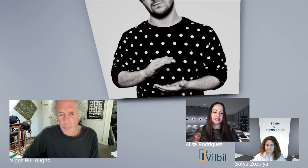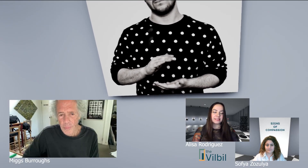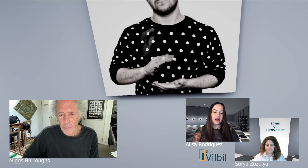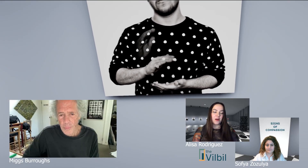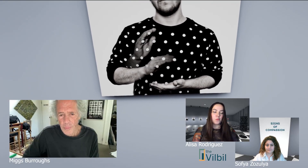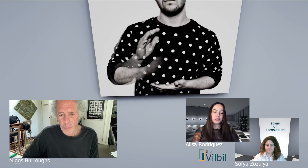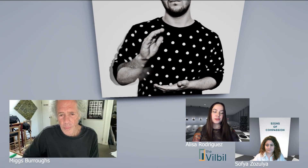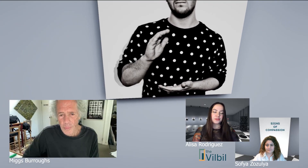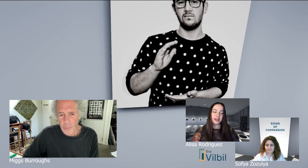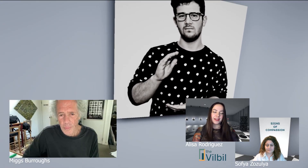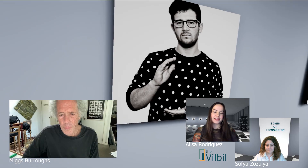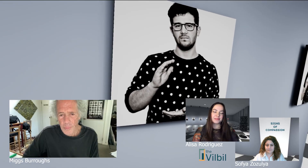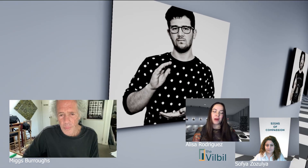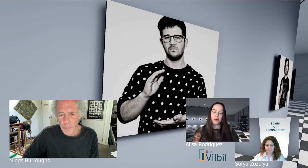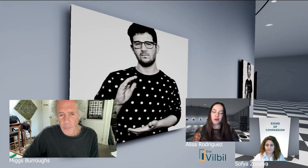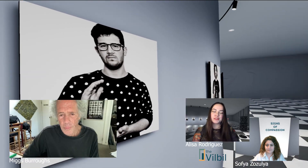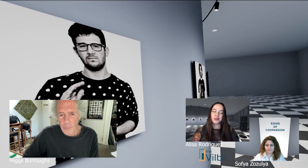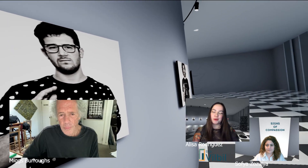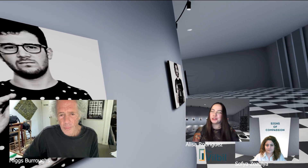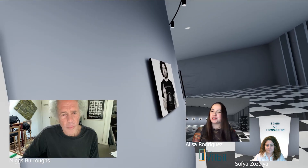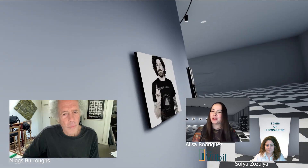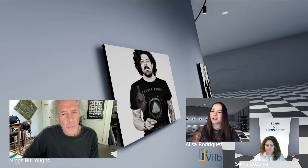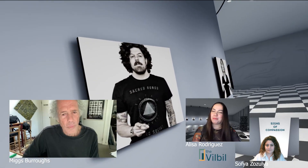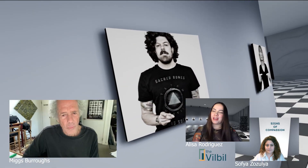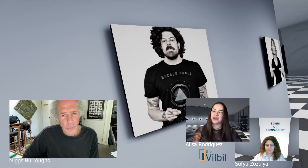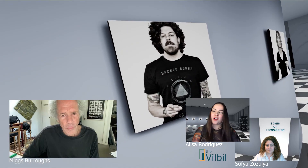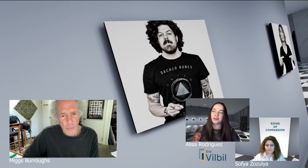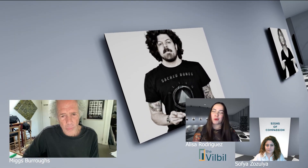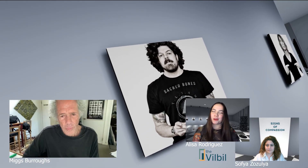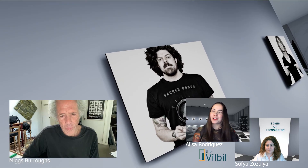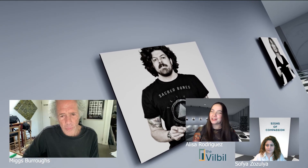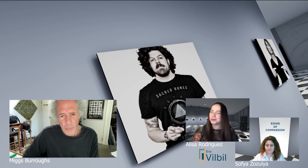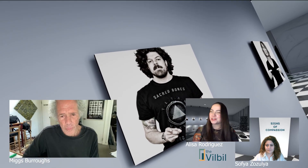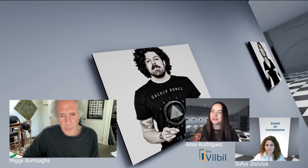And what do you think is the power of technology in making art more inclusive?